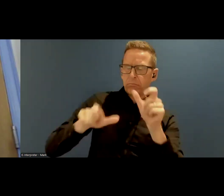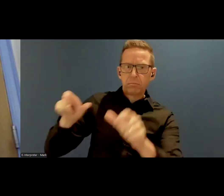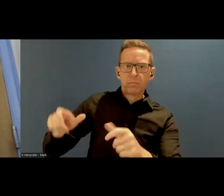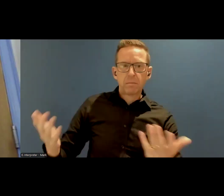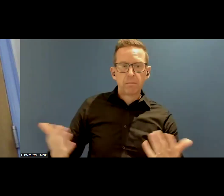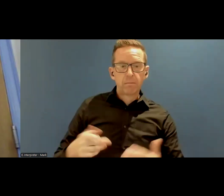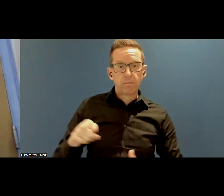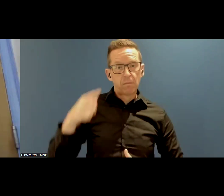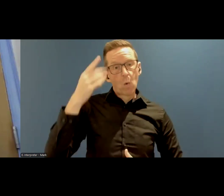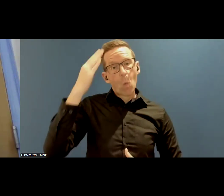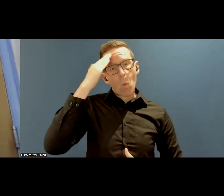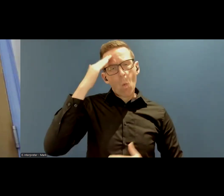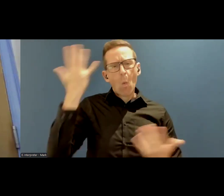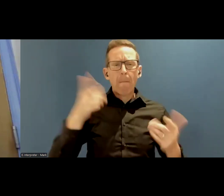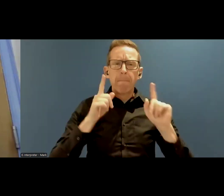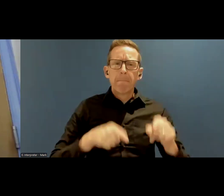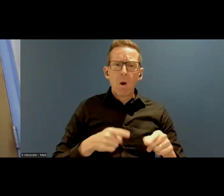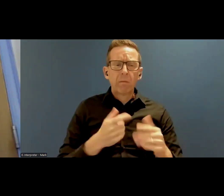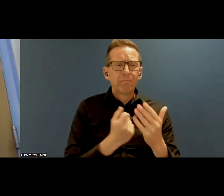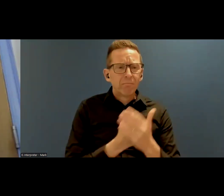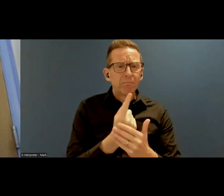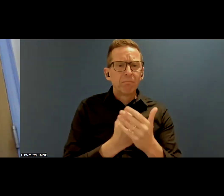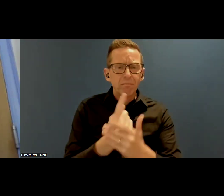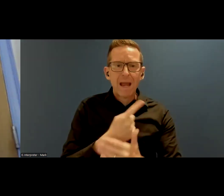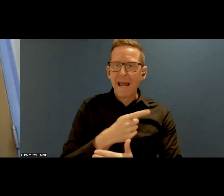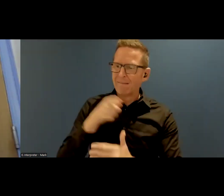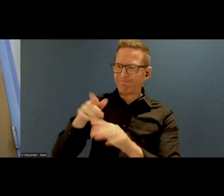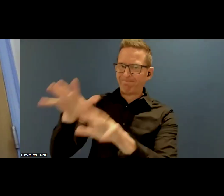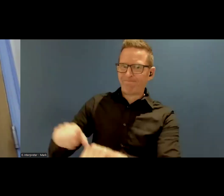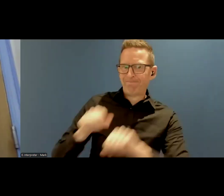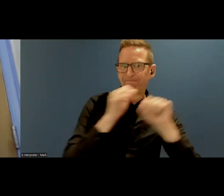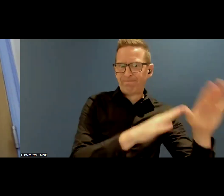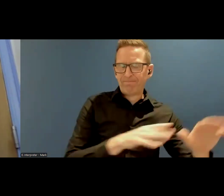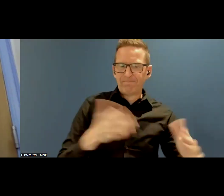necessary. Yet there's not even an adequate research basis for this